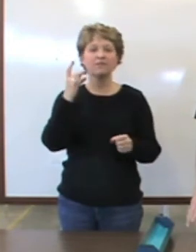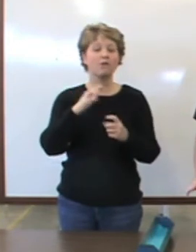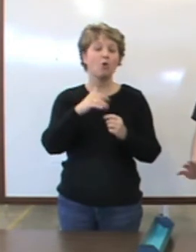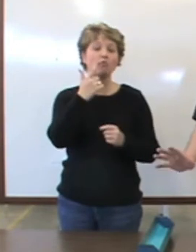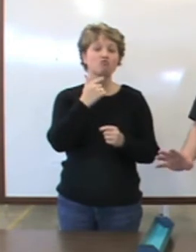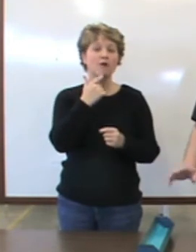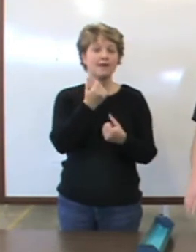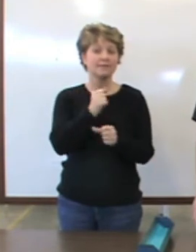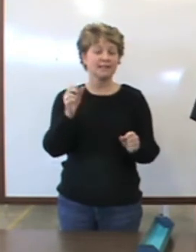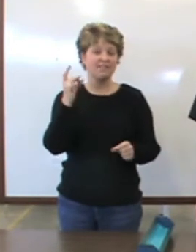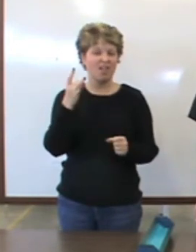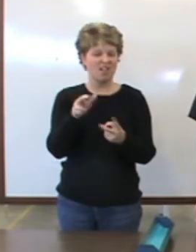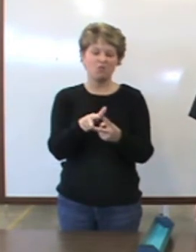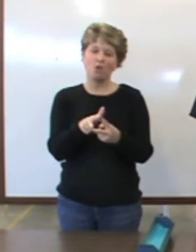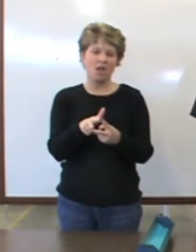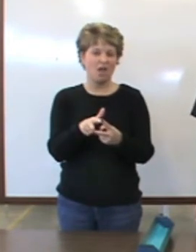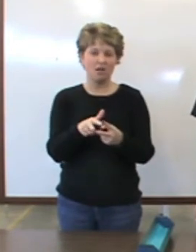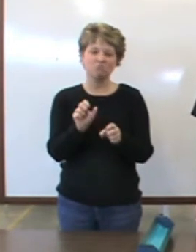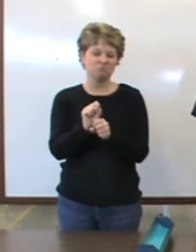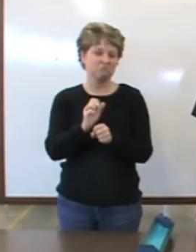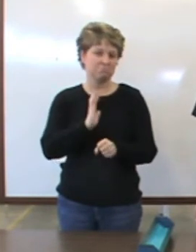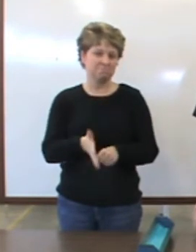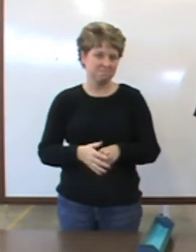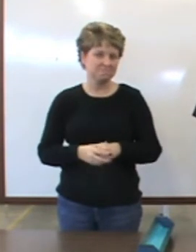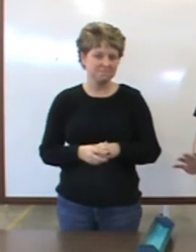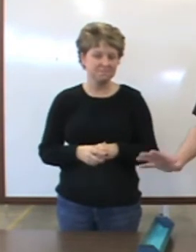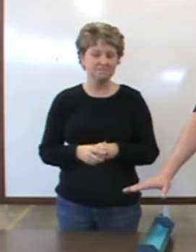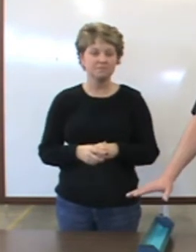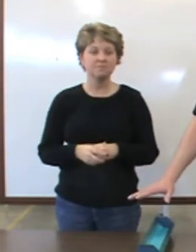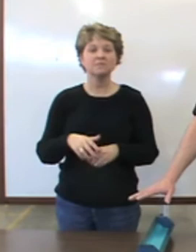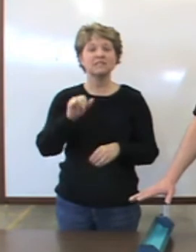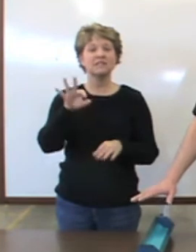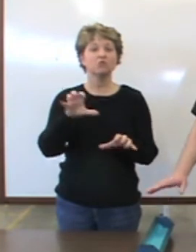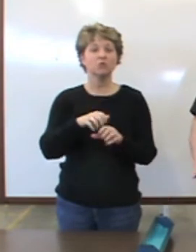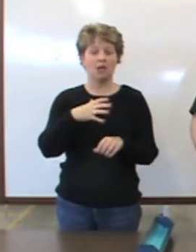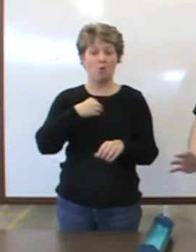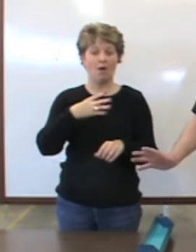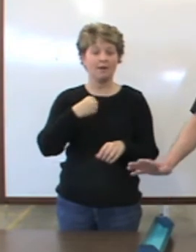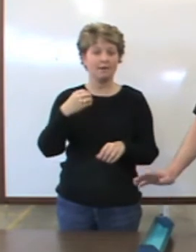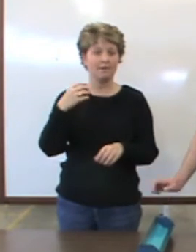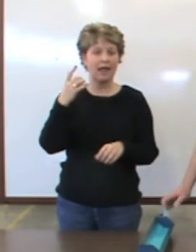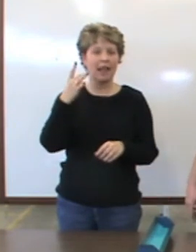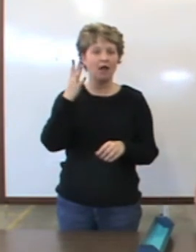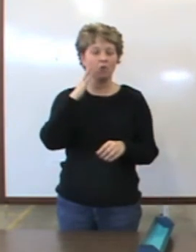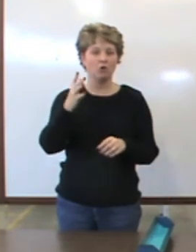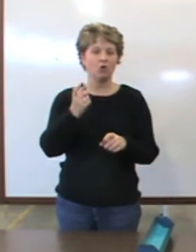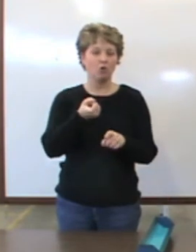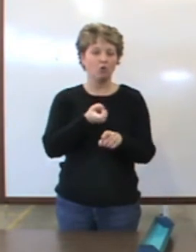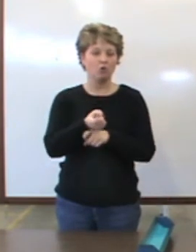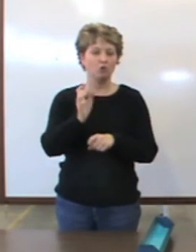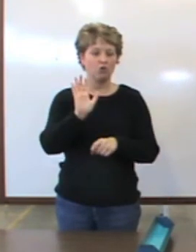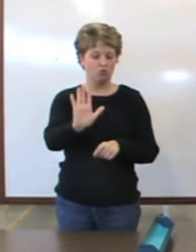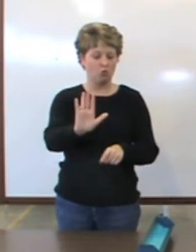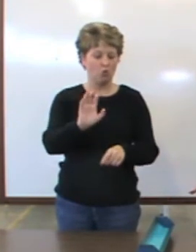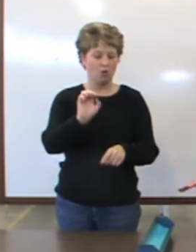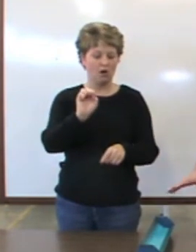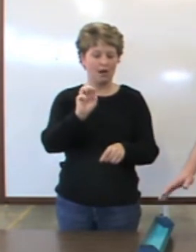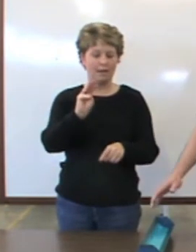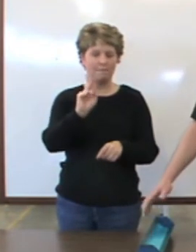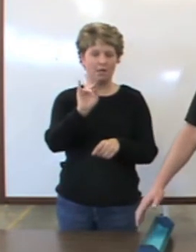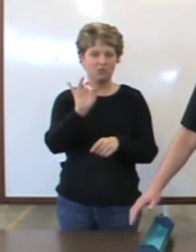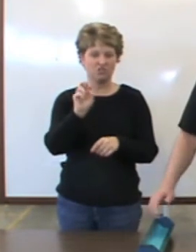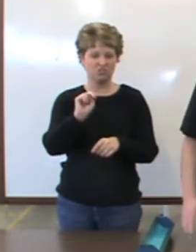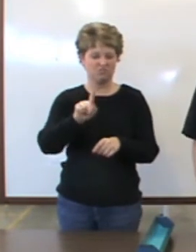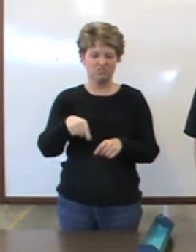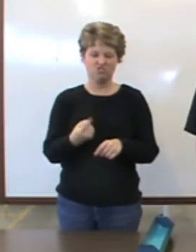lights, either way, they work just fine. If you do it in a white light, you will ruin your emulsion. This is